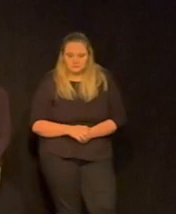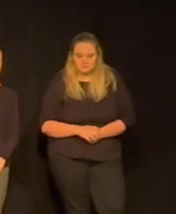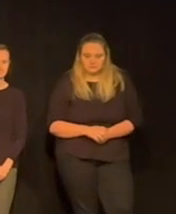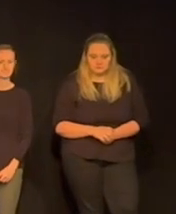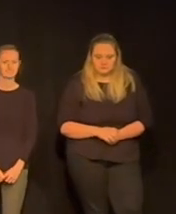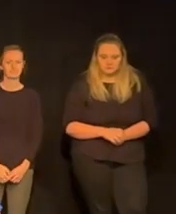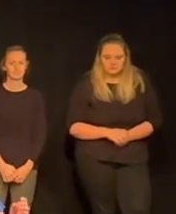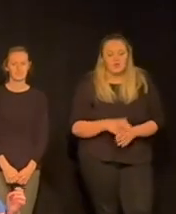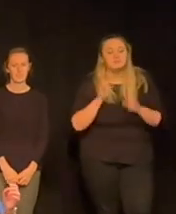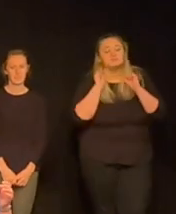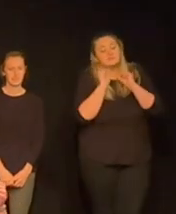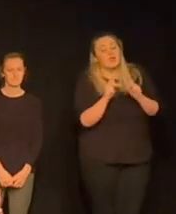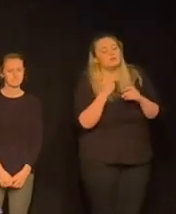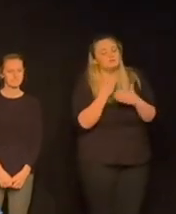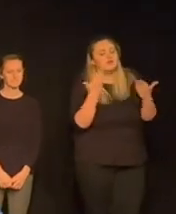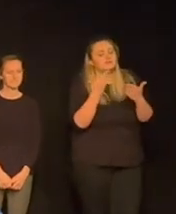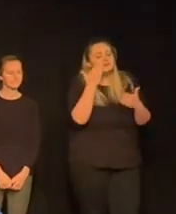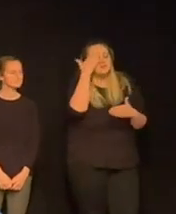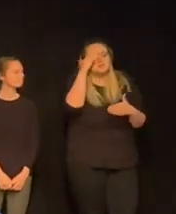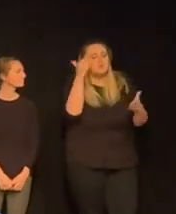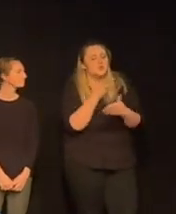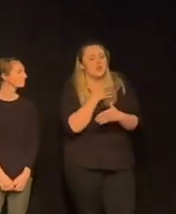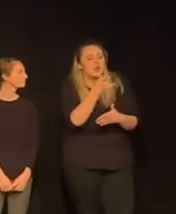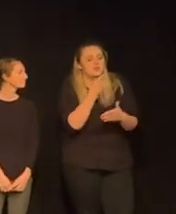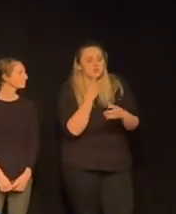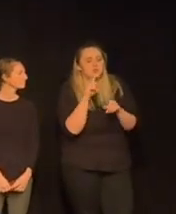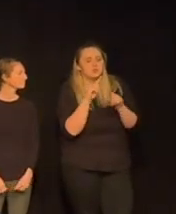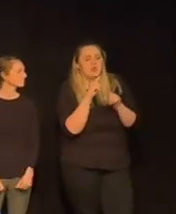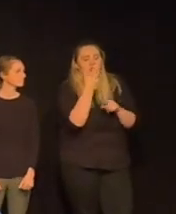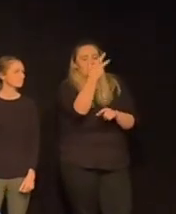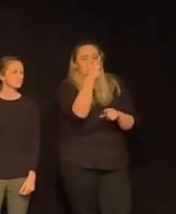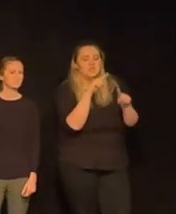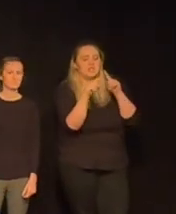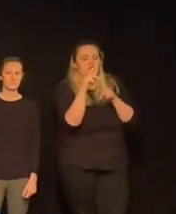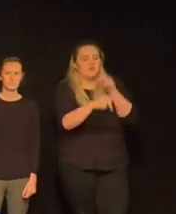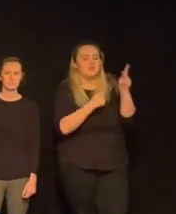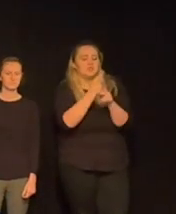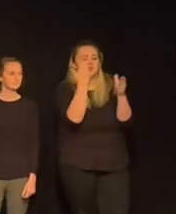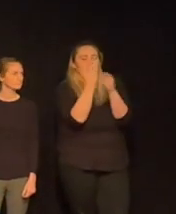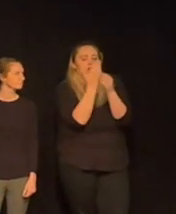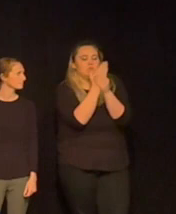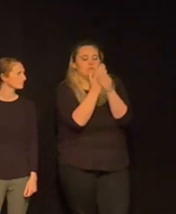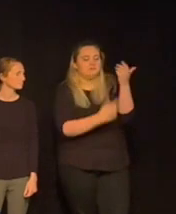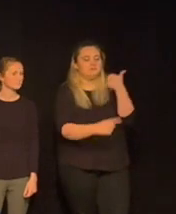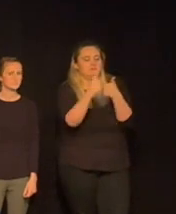Okay, I didn't know what you liked. So there's three sandwiches. There's peanut butter and jelly,